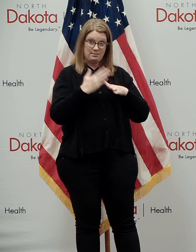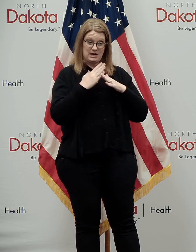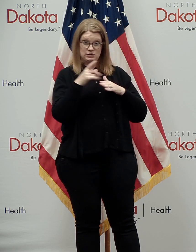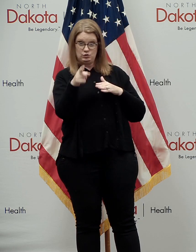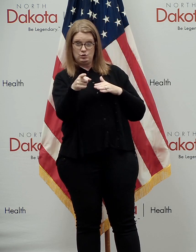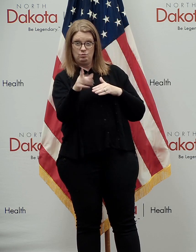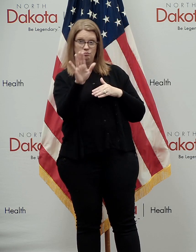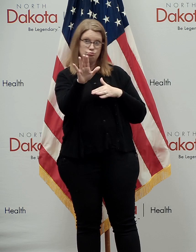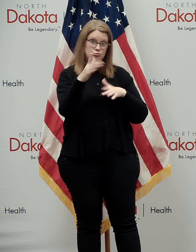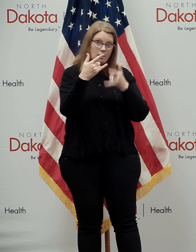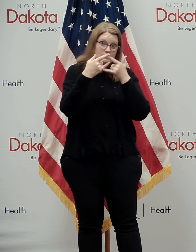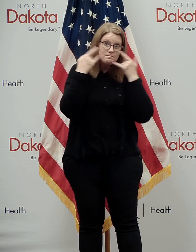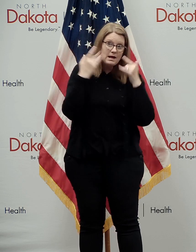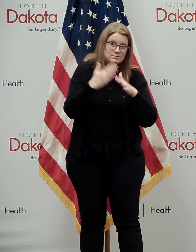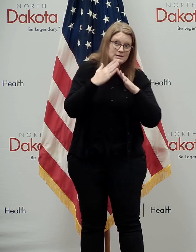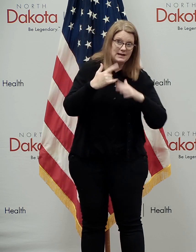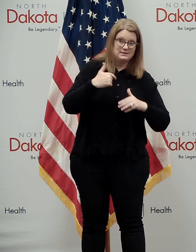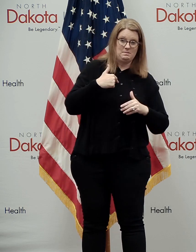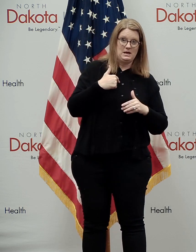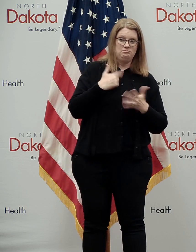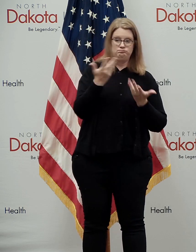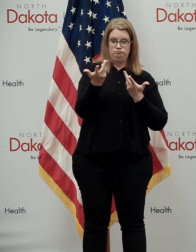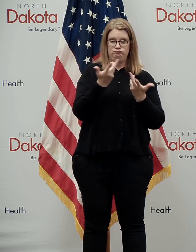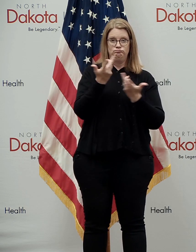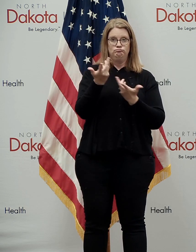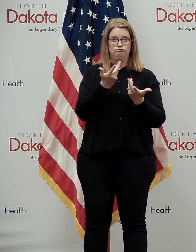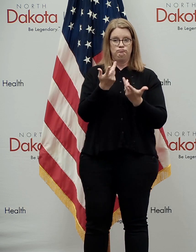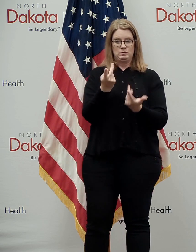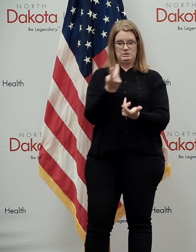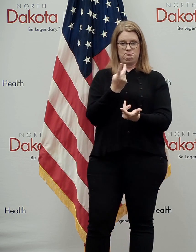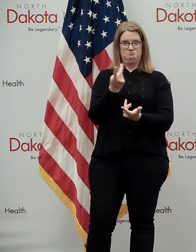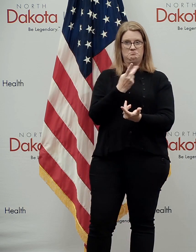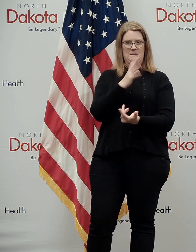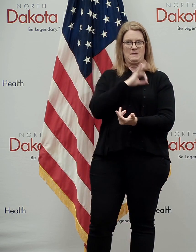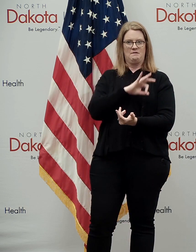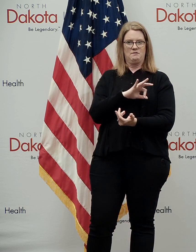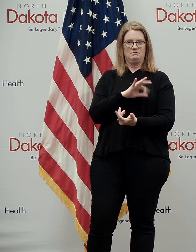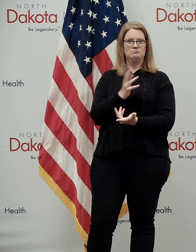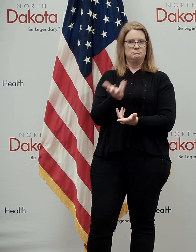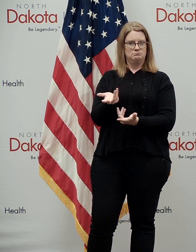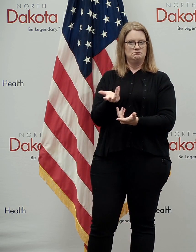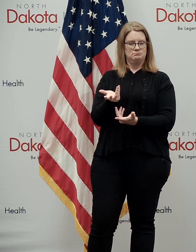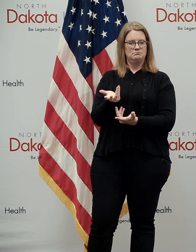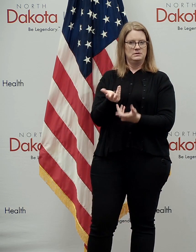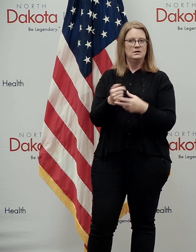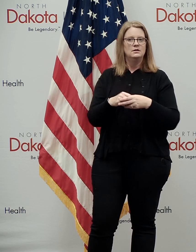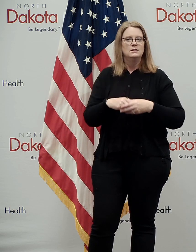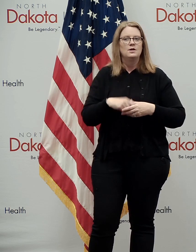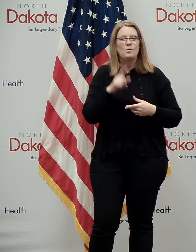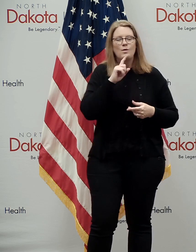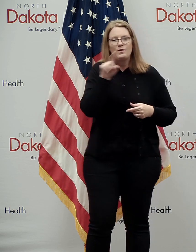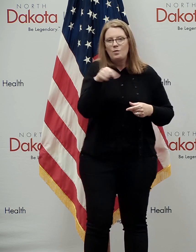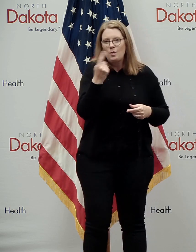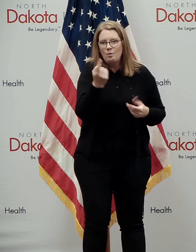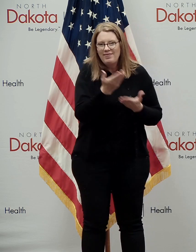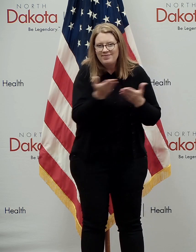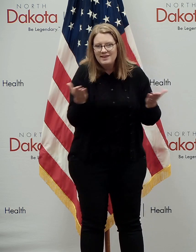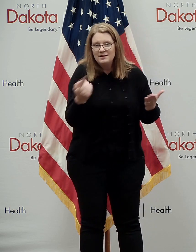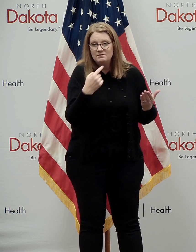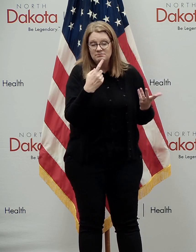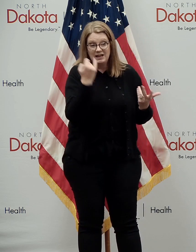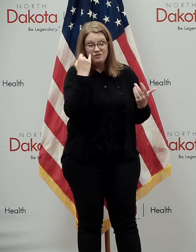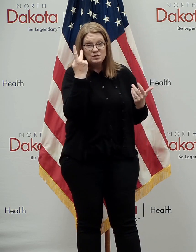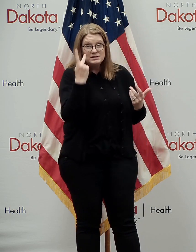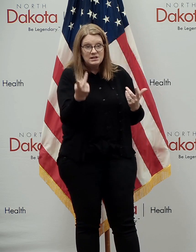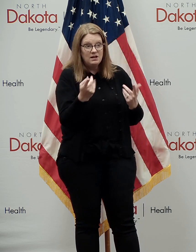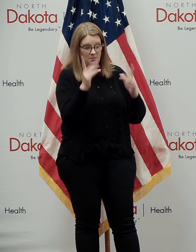protects me. Think about this as mutually beneficial. And as I've said before, there's really only one thing to say to someone if you see